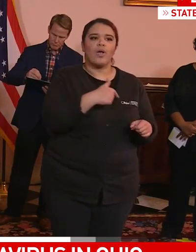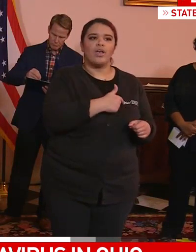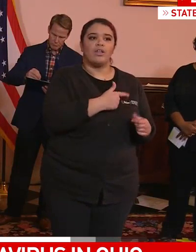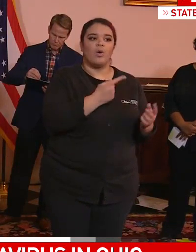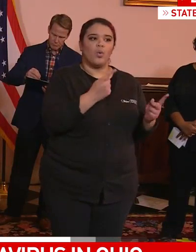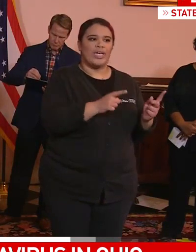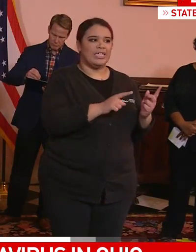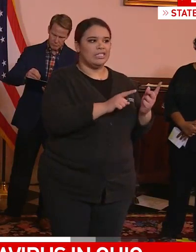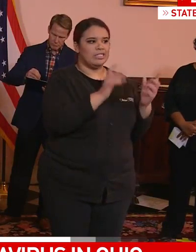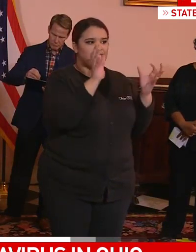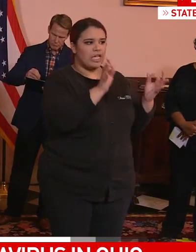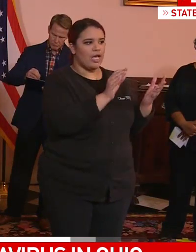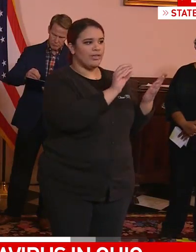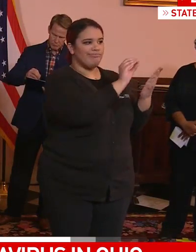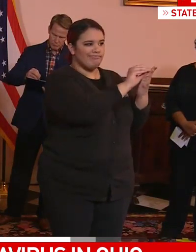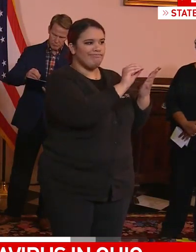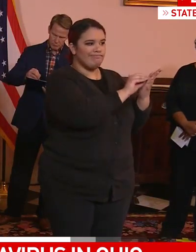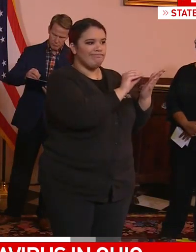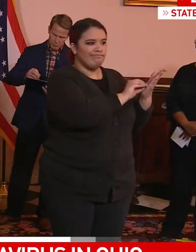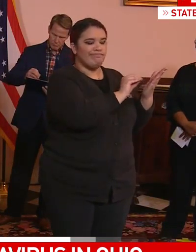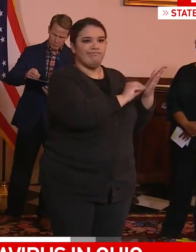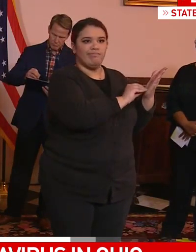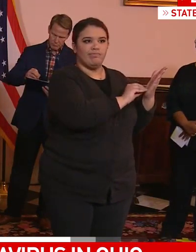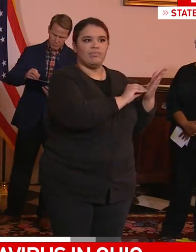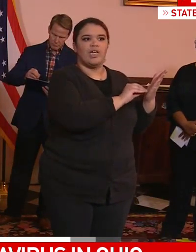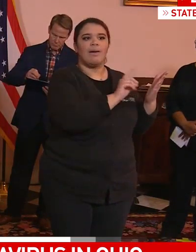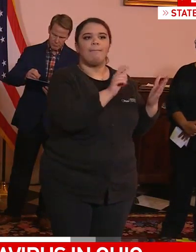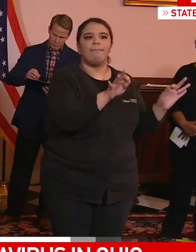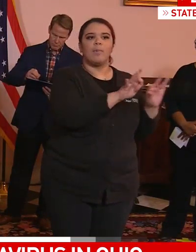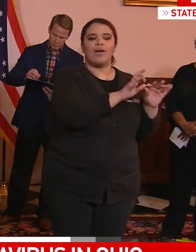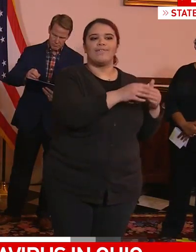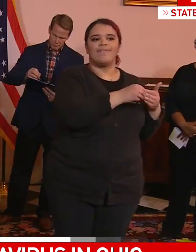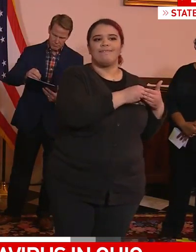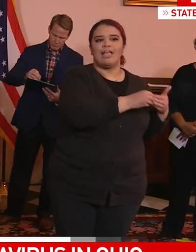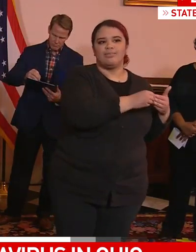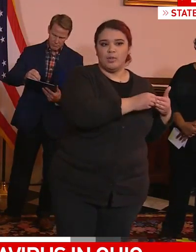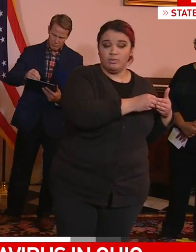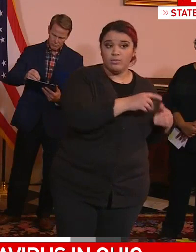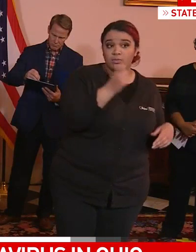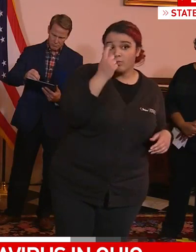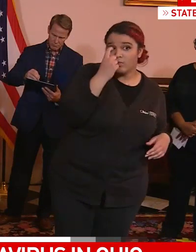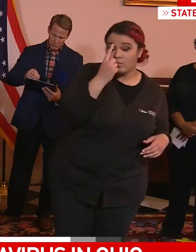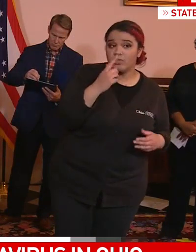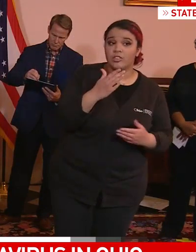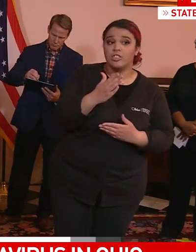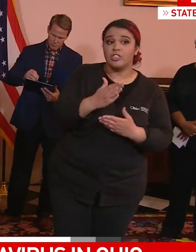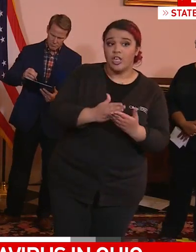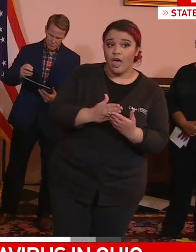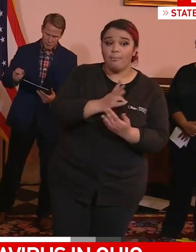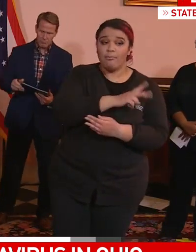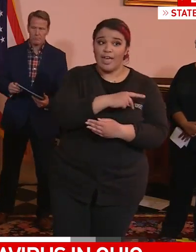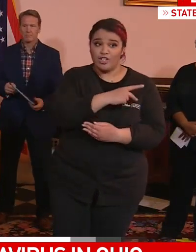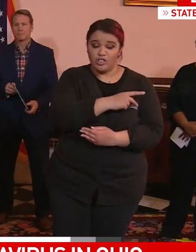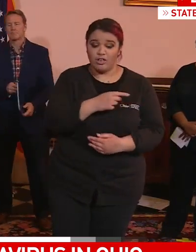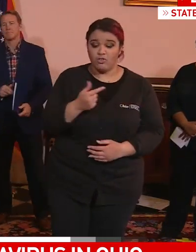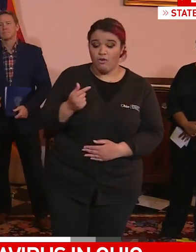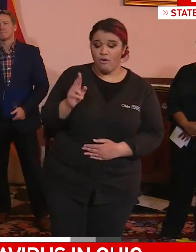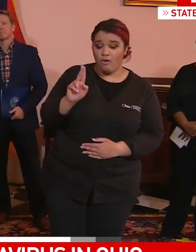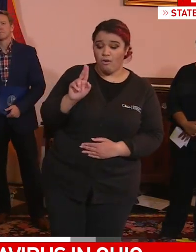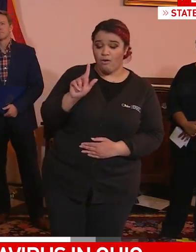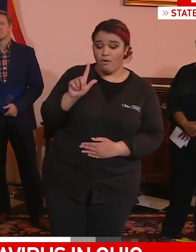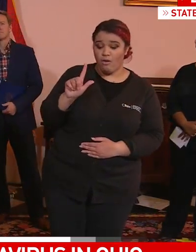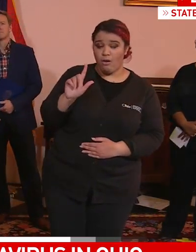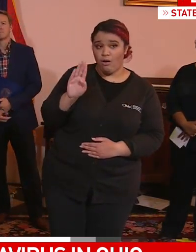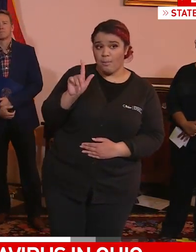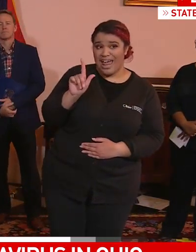patient, because there are gallbladders, for example, that can wait safely. There are other patients with a